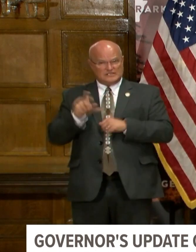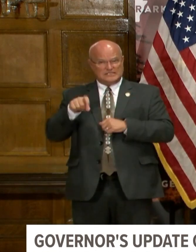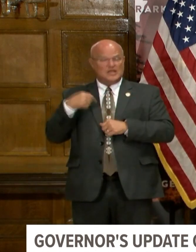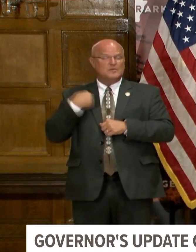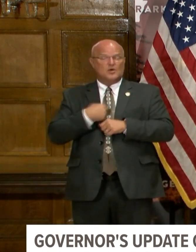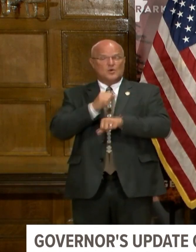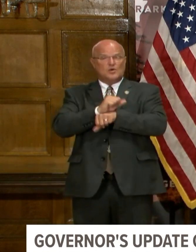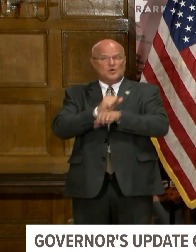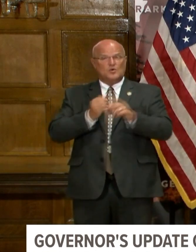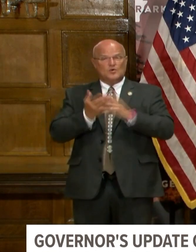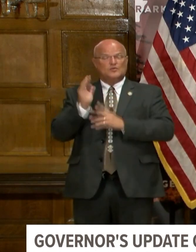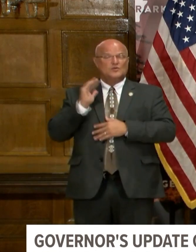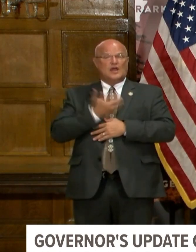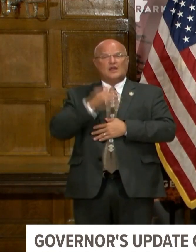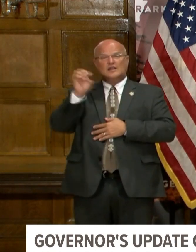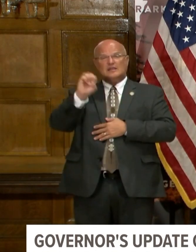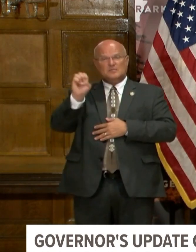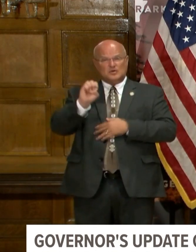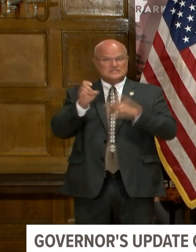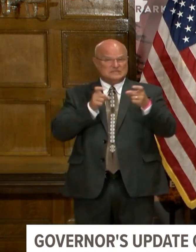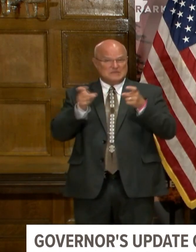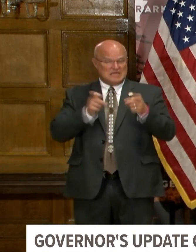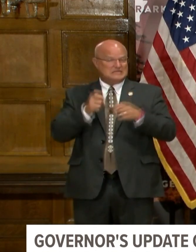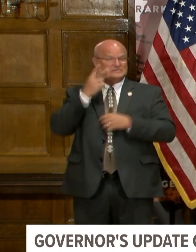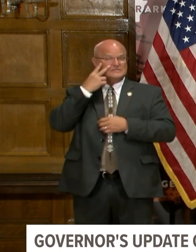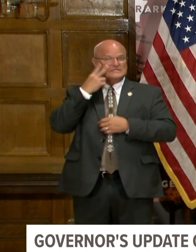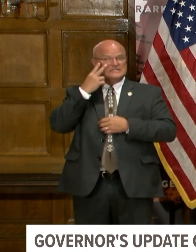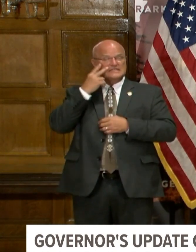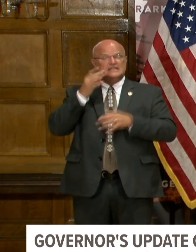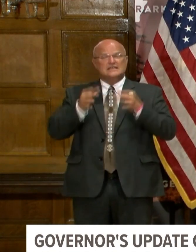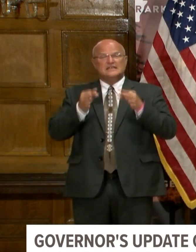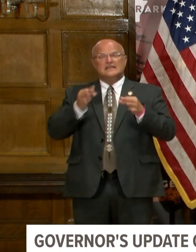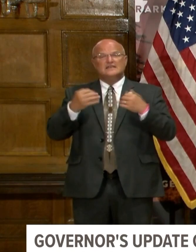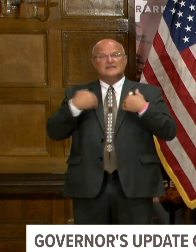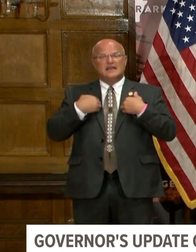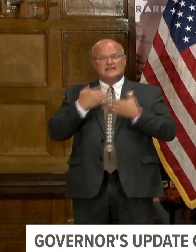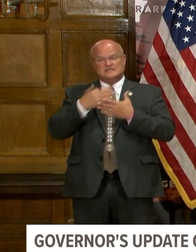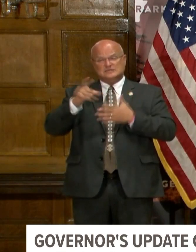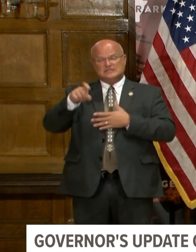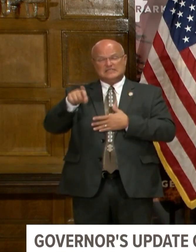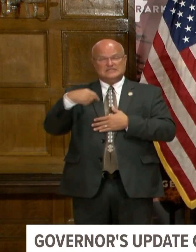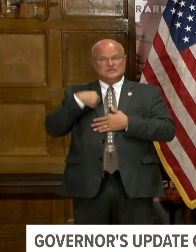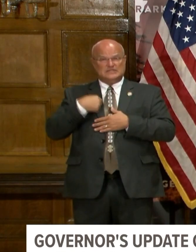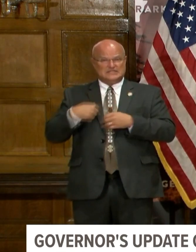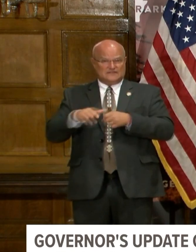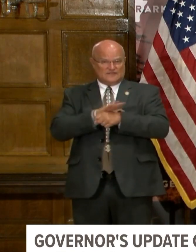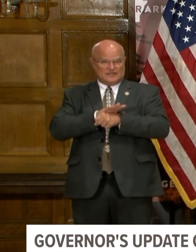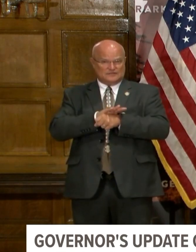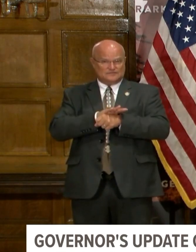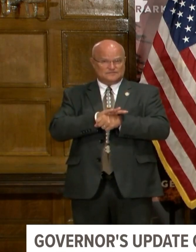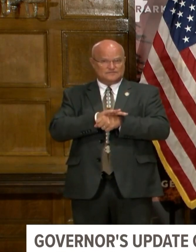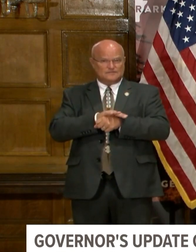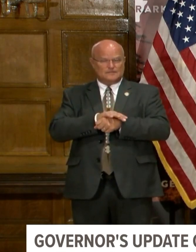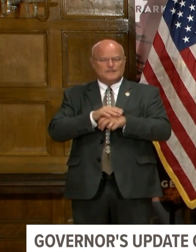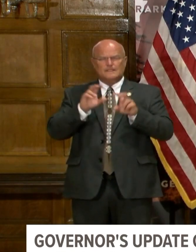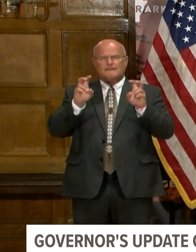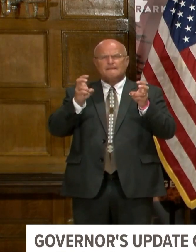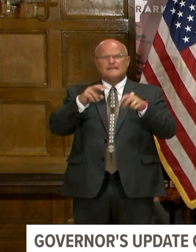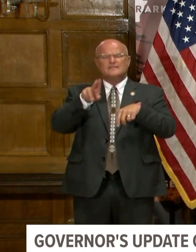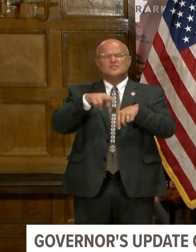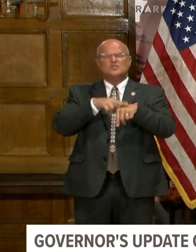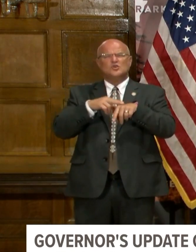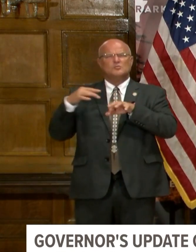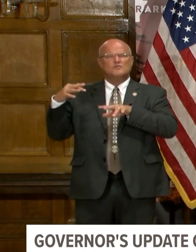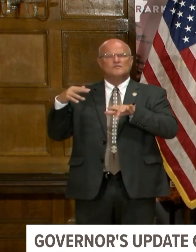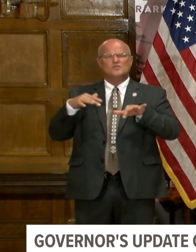we will work through our emergency management to see if there are some needs that we need to fill. in terms of the normal